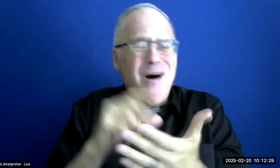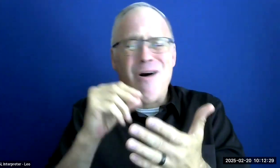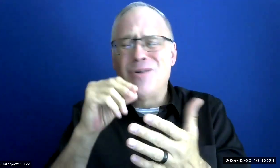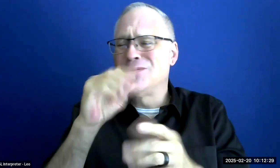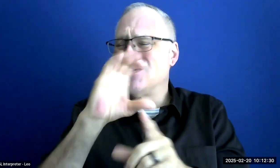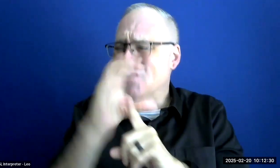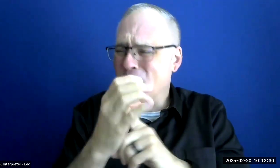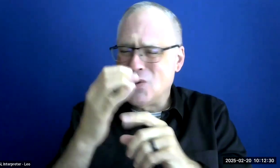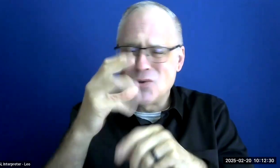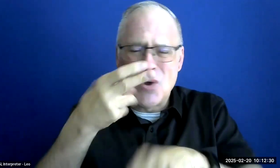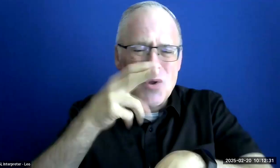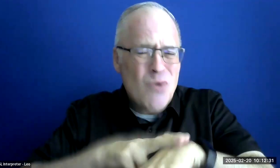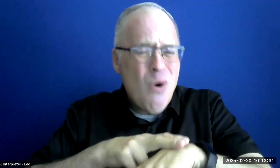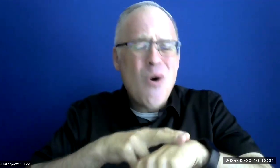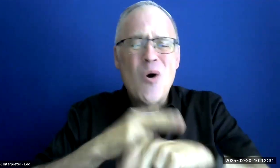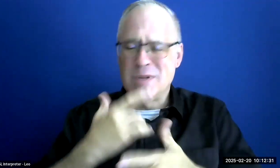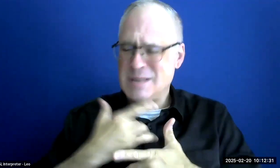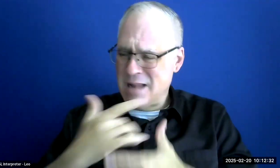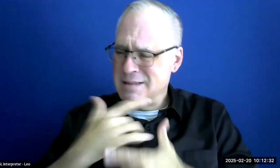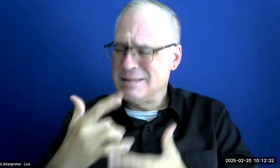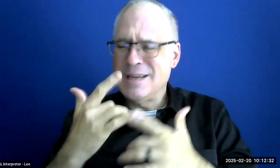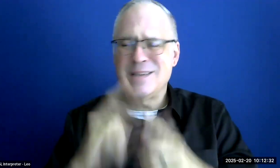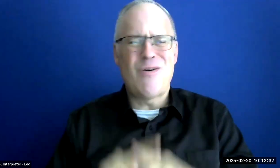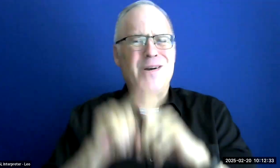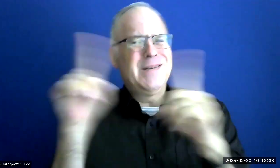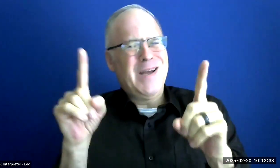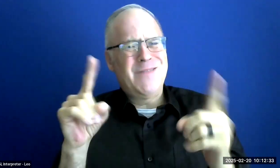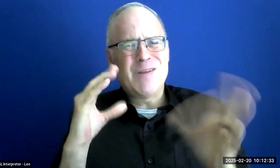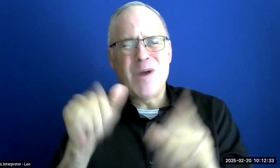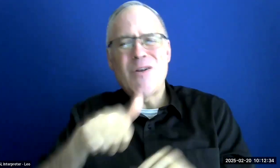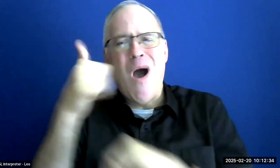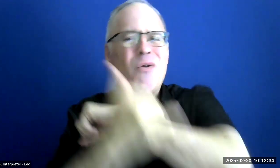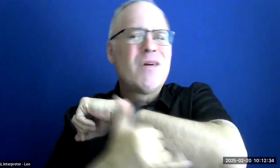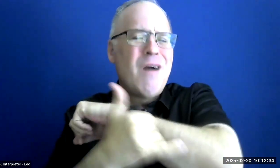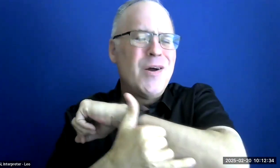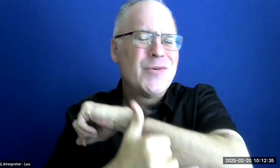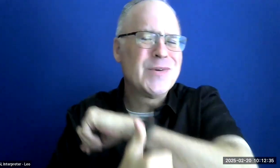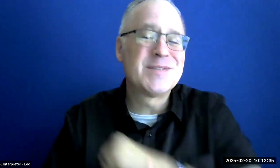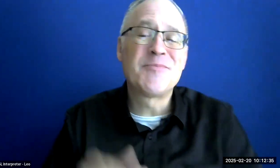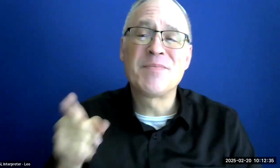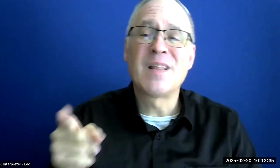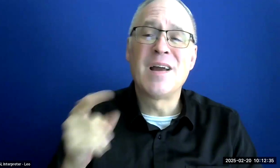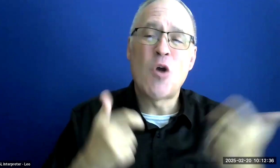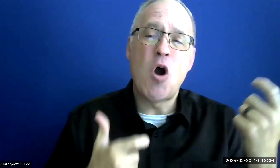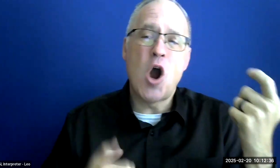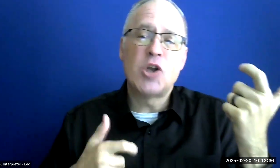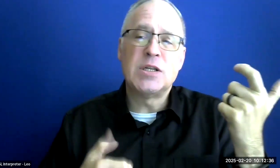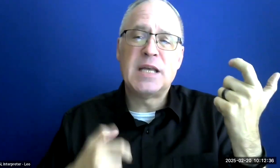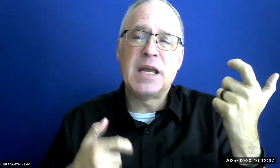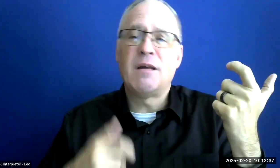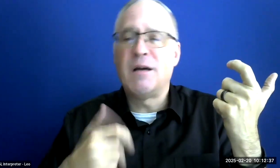cultural norms are different around the world. As Jose Miguel Benino, the Argentinian Methodist theologian, once